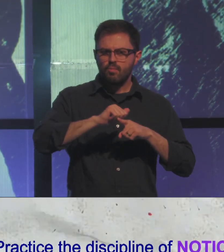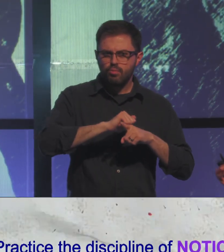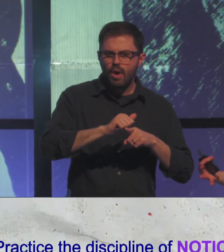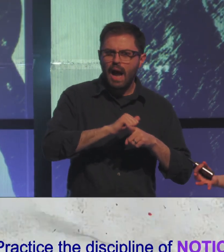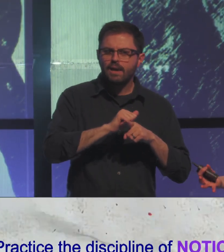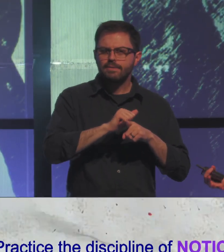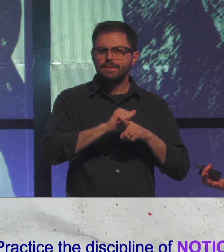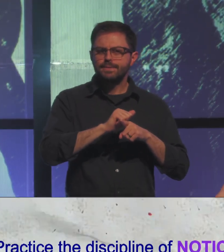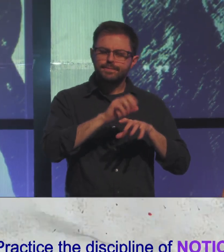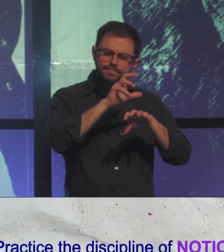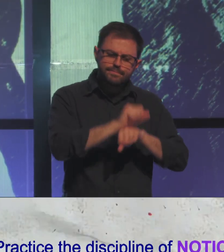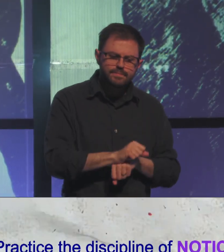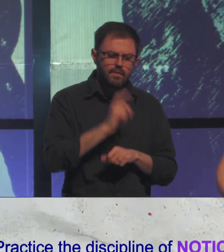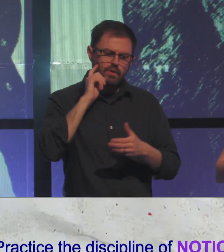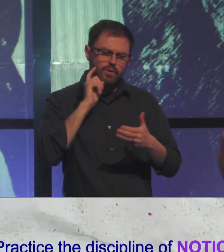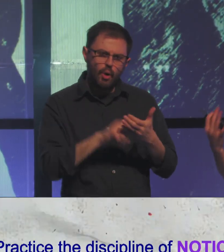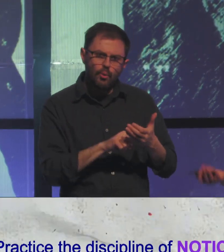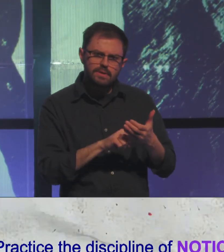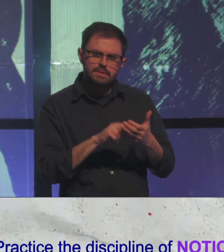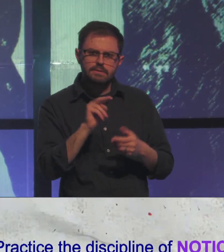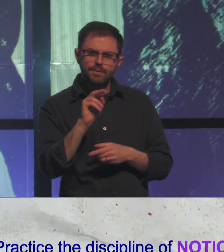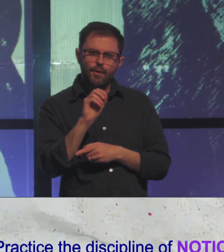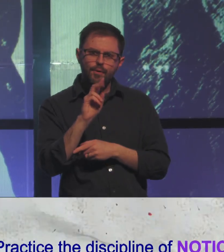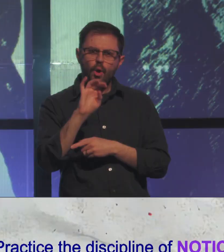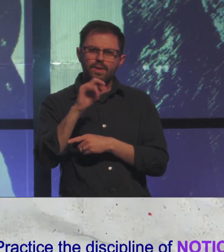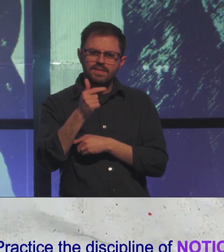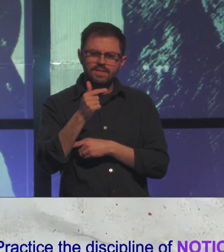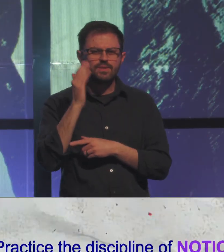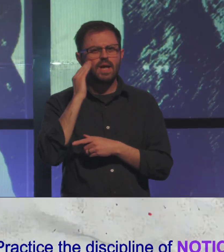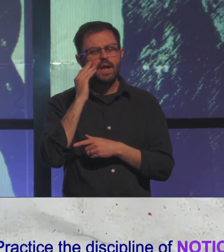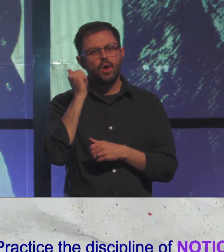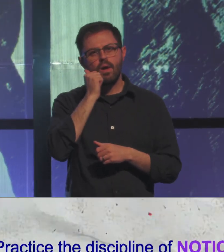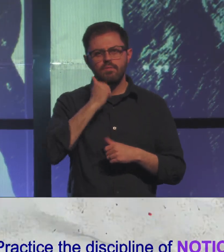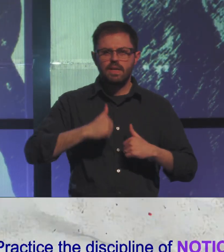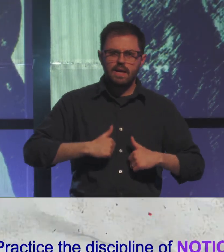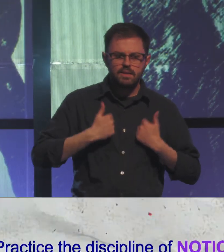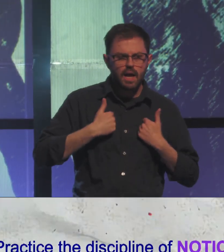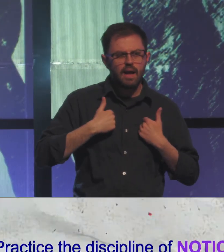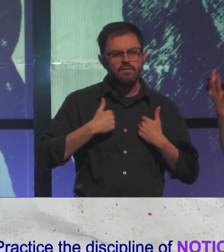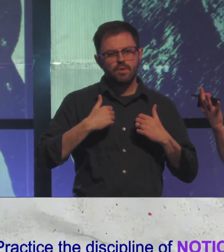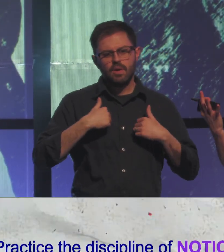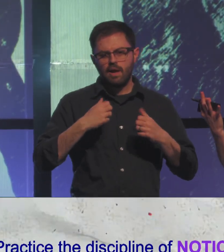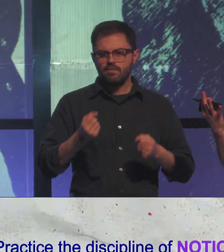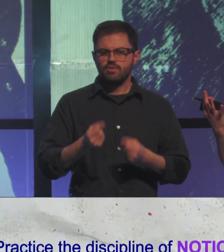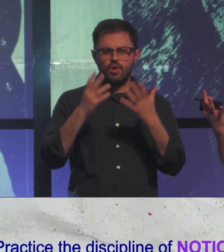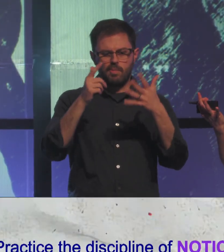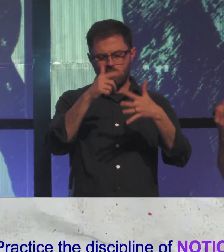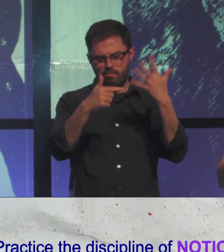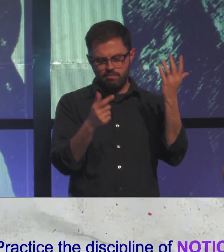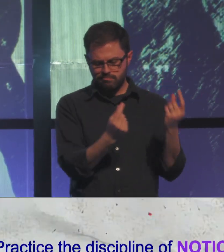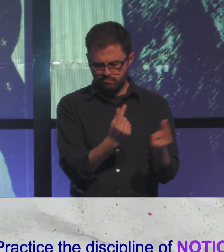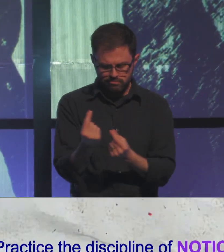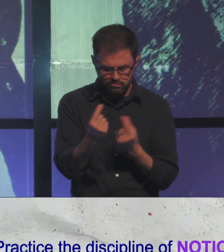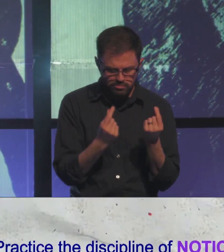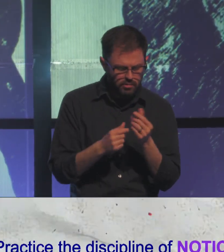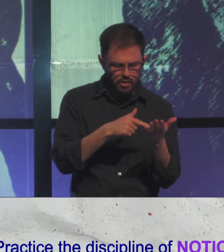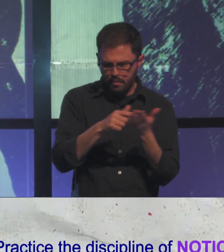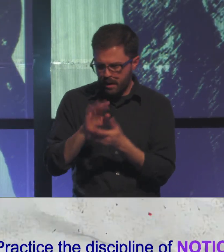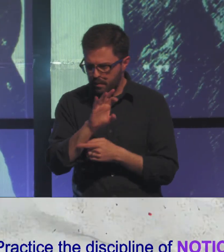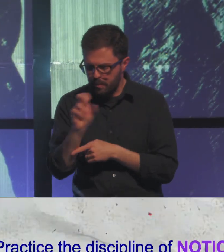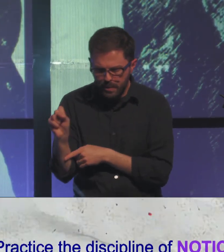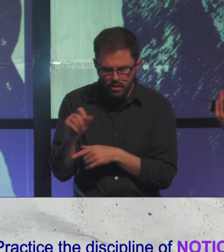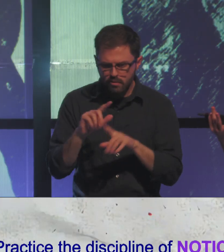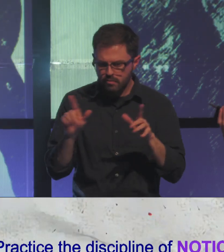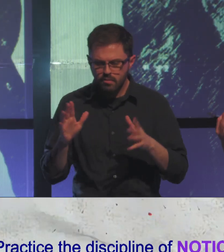I think in our everyday, in our normal lives, there's stuff to do, there's bills to be paid. Right now, I'm in the midst of student teaching, and I'm a new